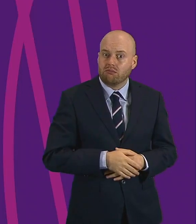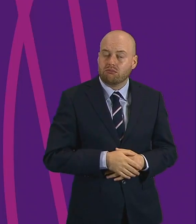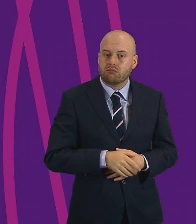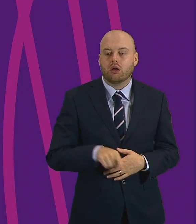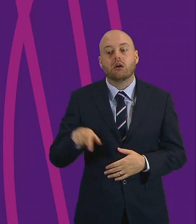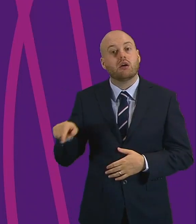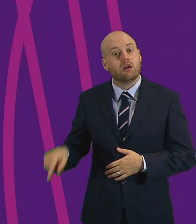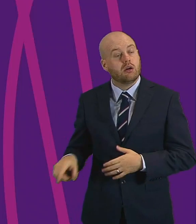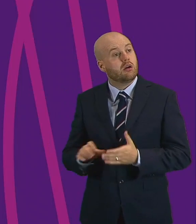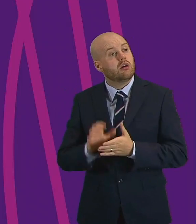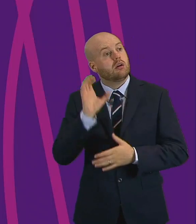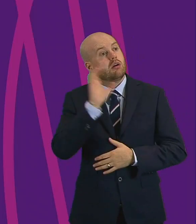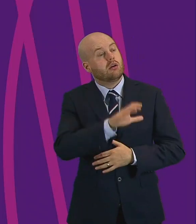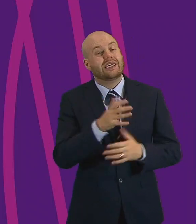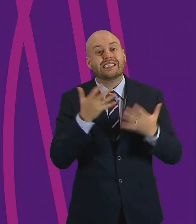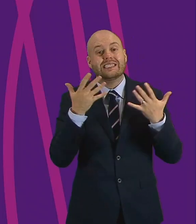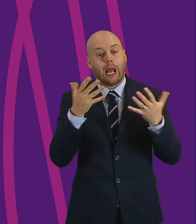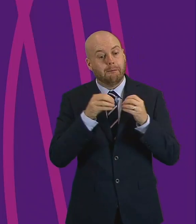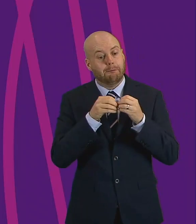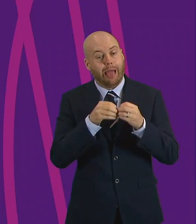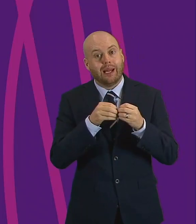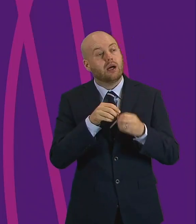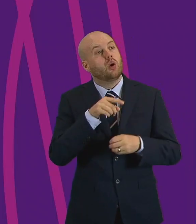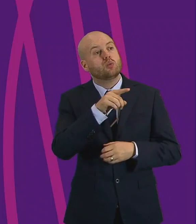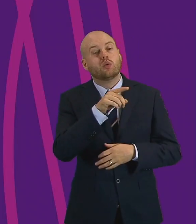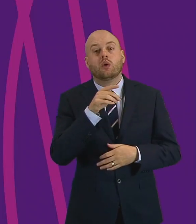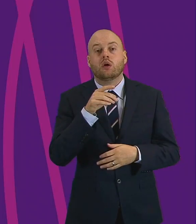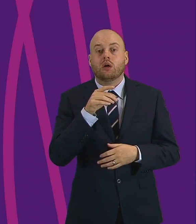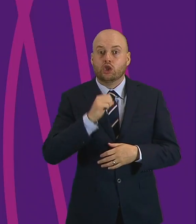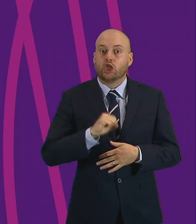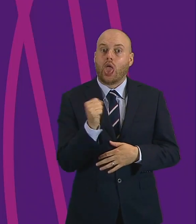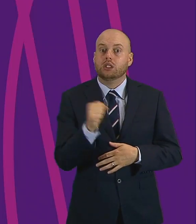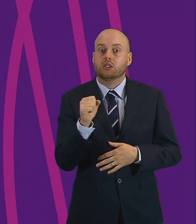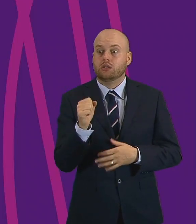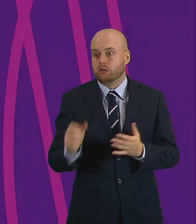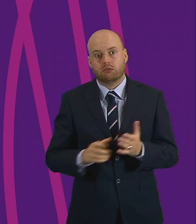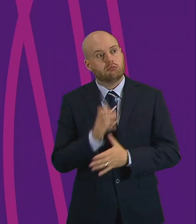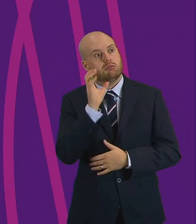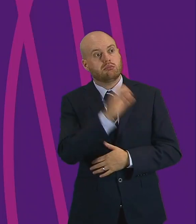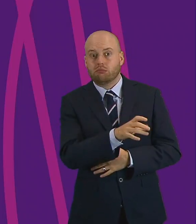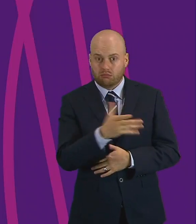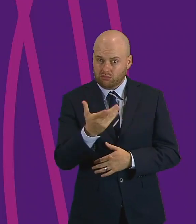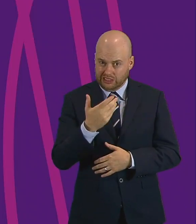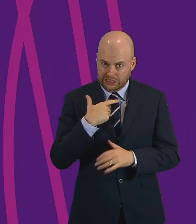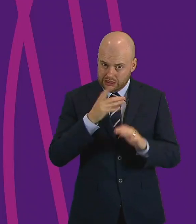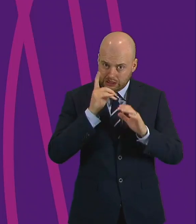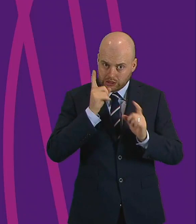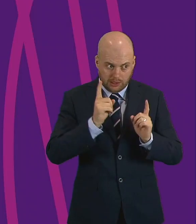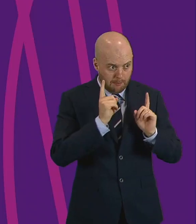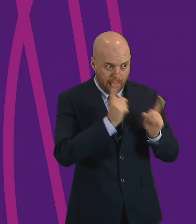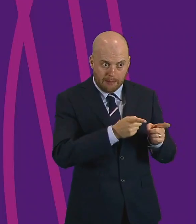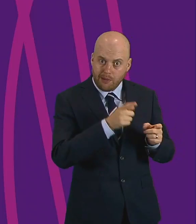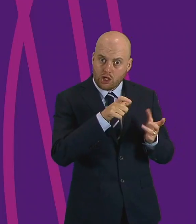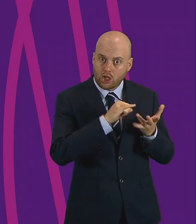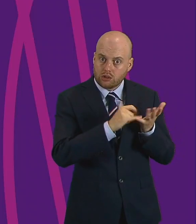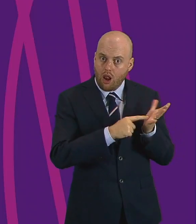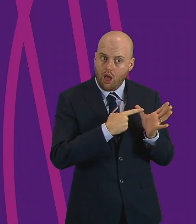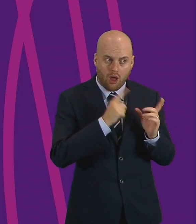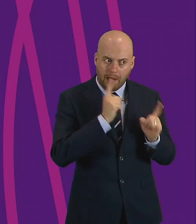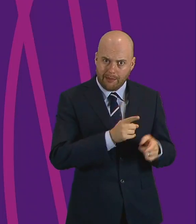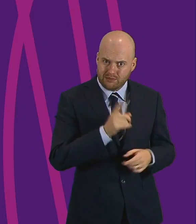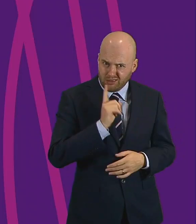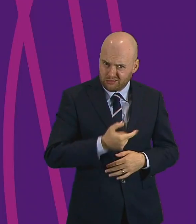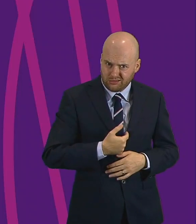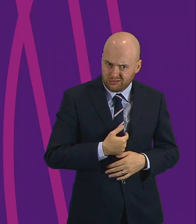Scotland to help fight COVID-19, then you can hardly blame them. COSLA's working with their counterparts in England, Wales and Northern